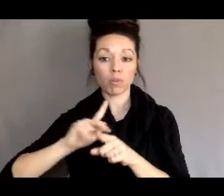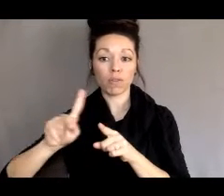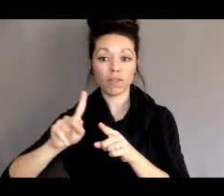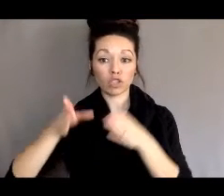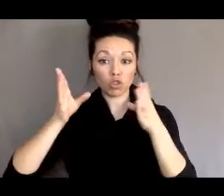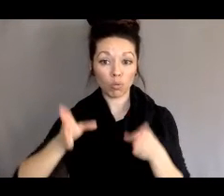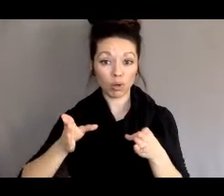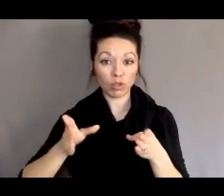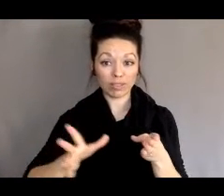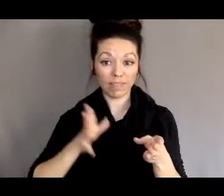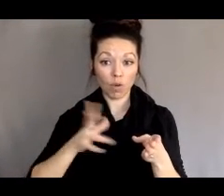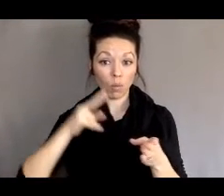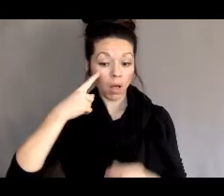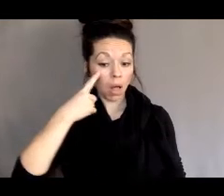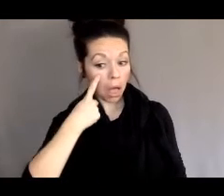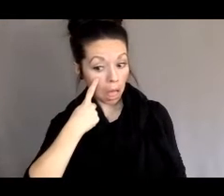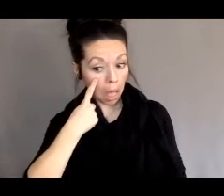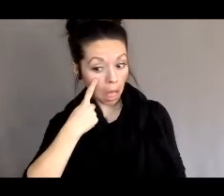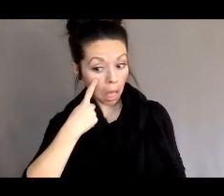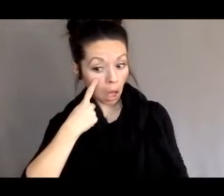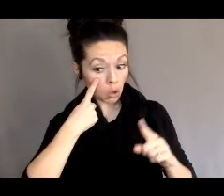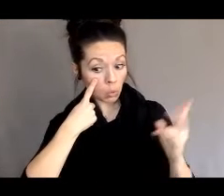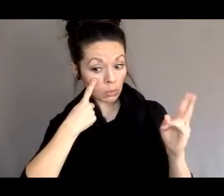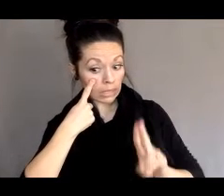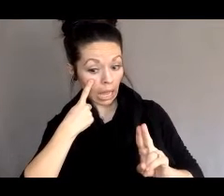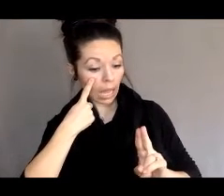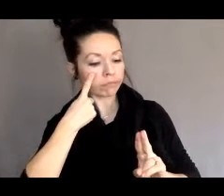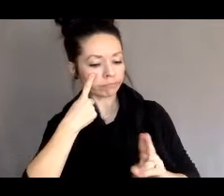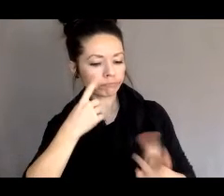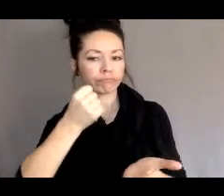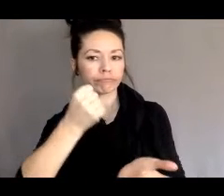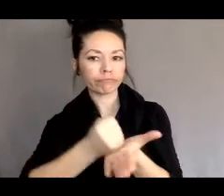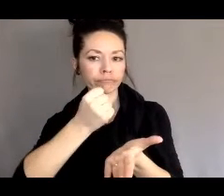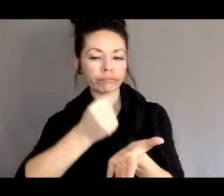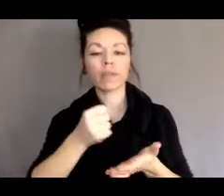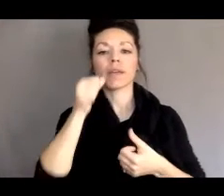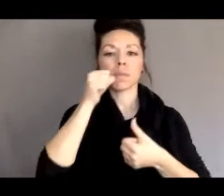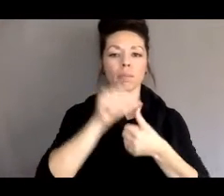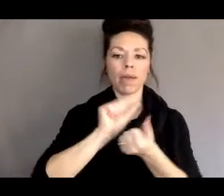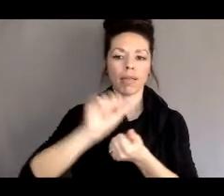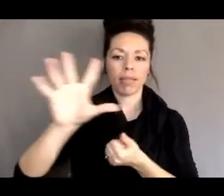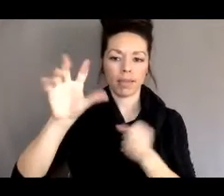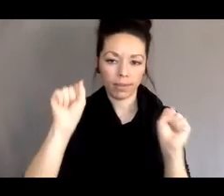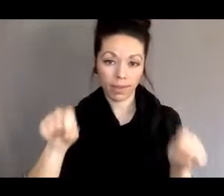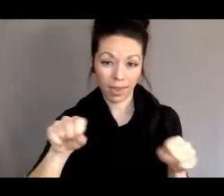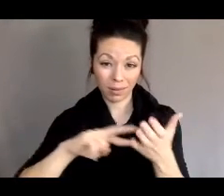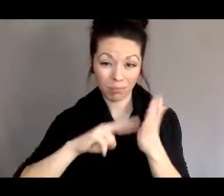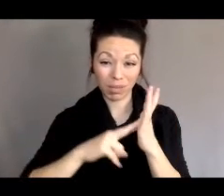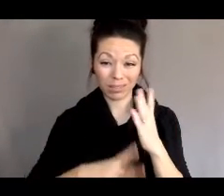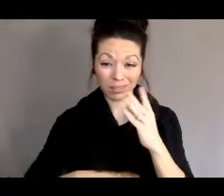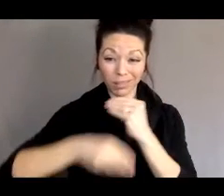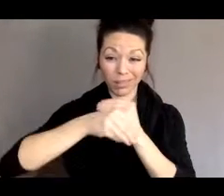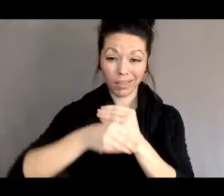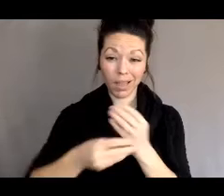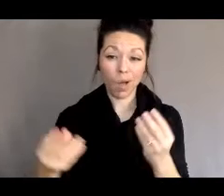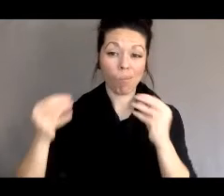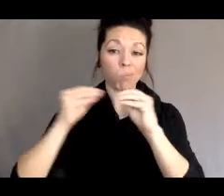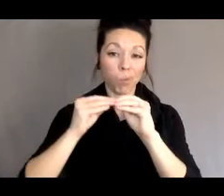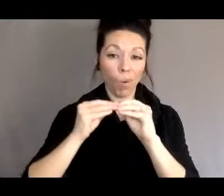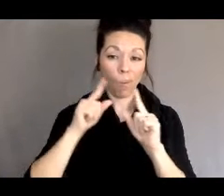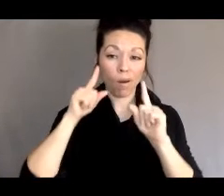step in the process to early